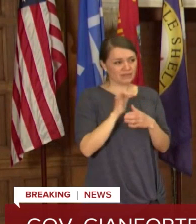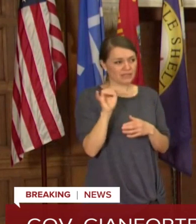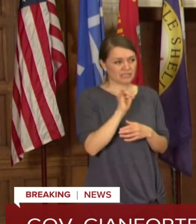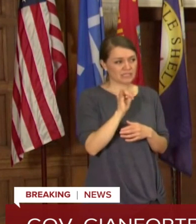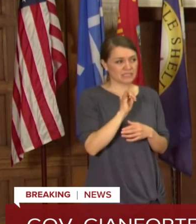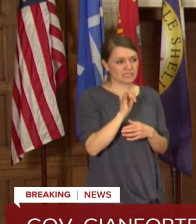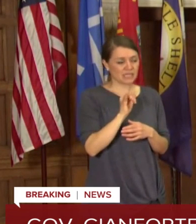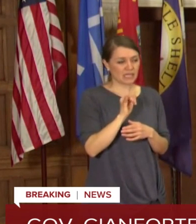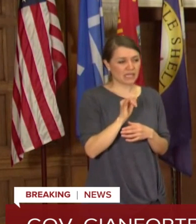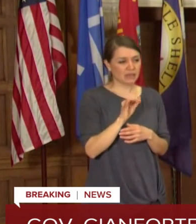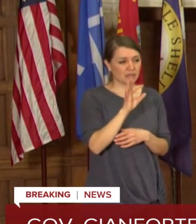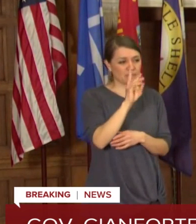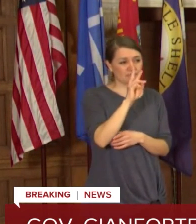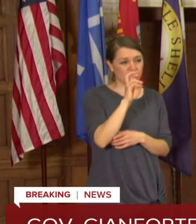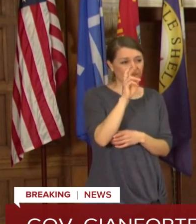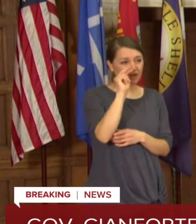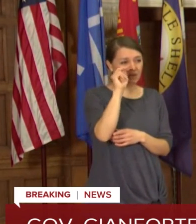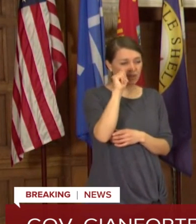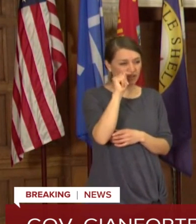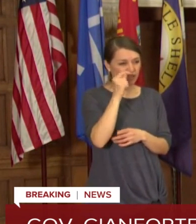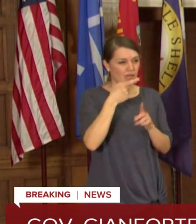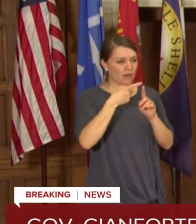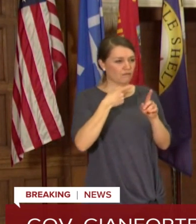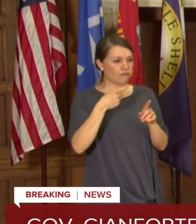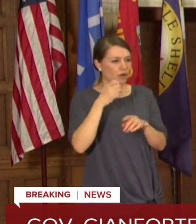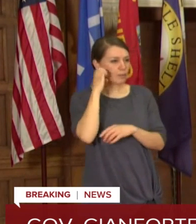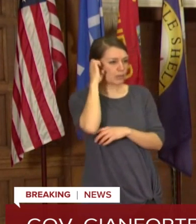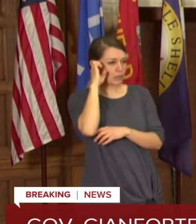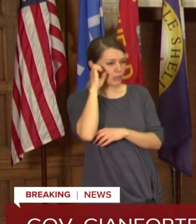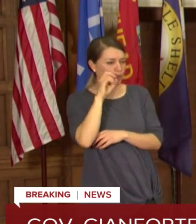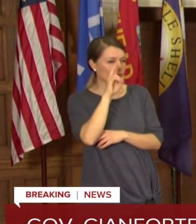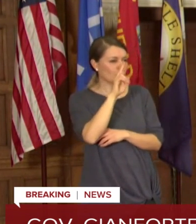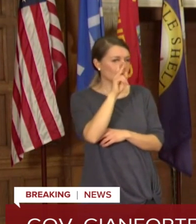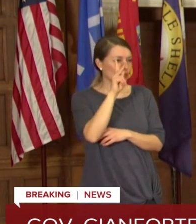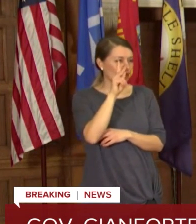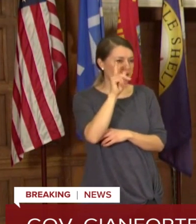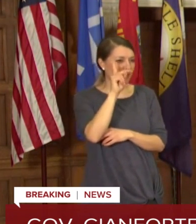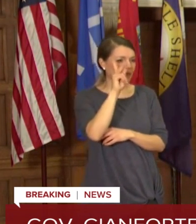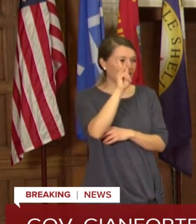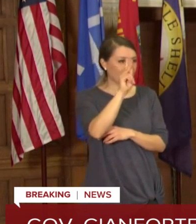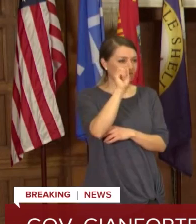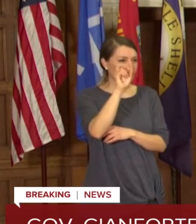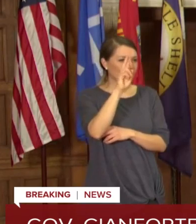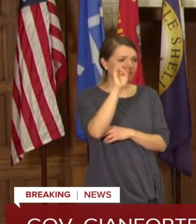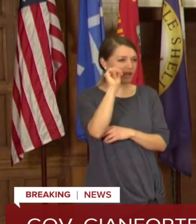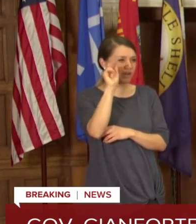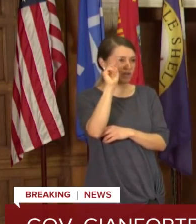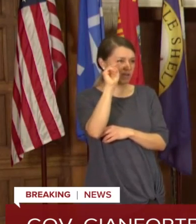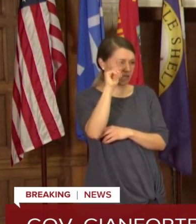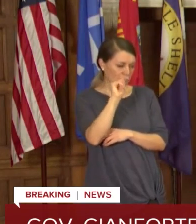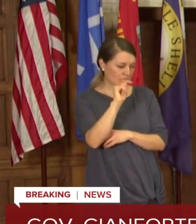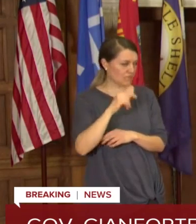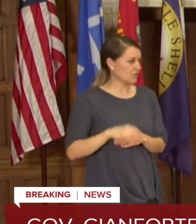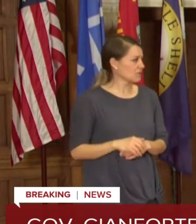saw previously, the UK variant. But otherwise, Maritza, I'm not aware of any others.